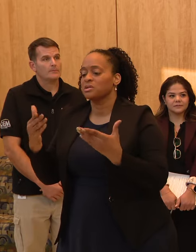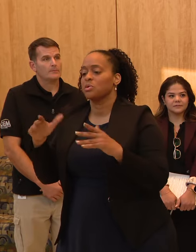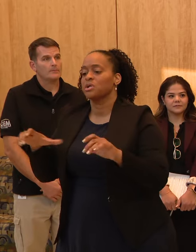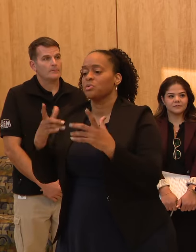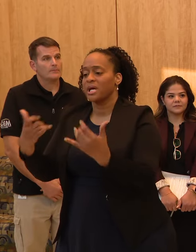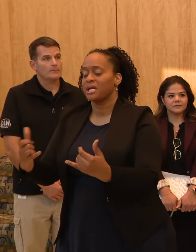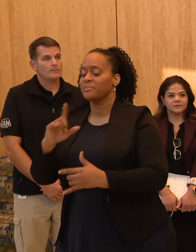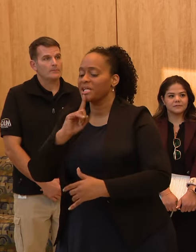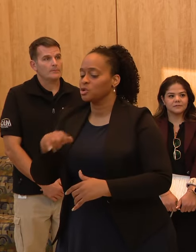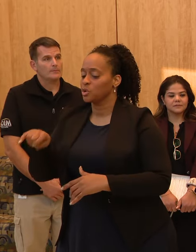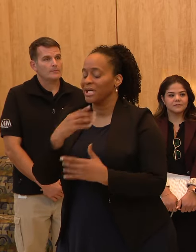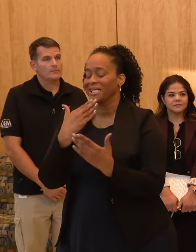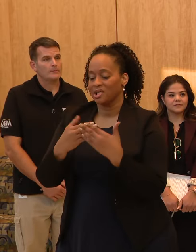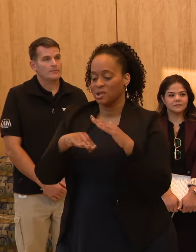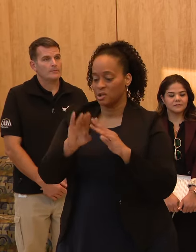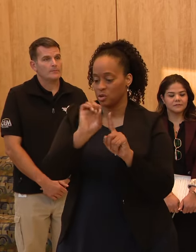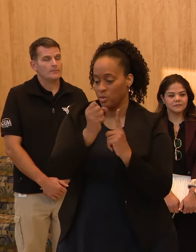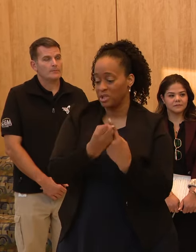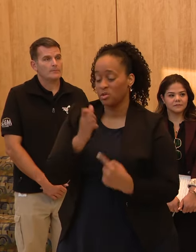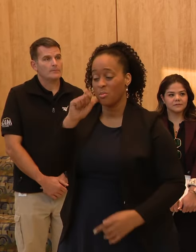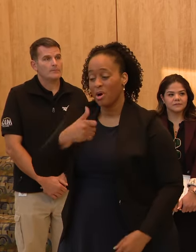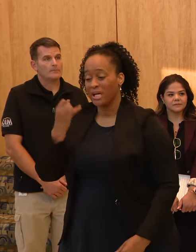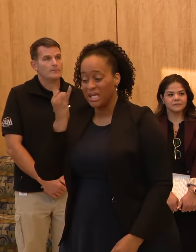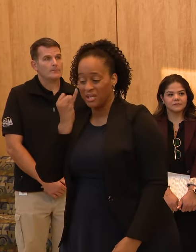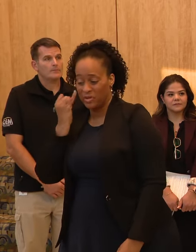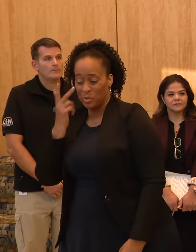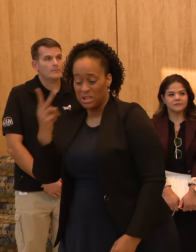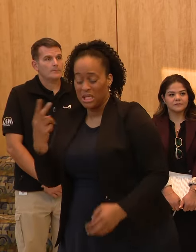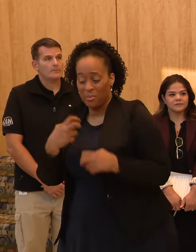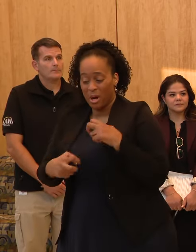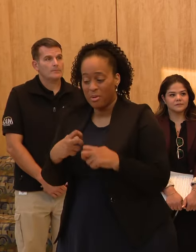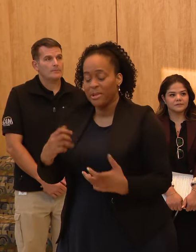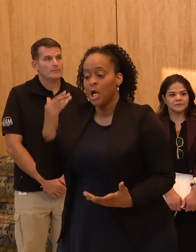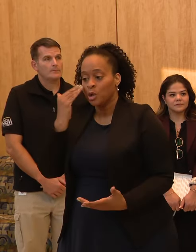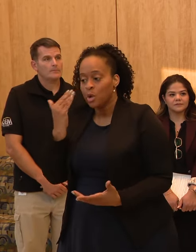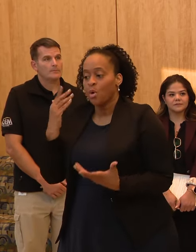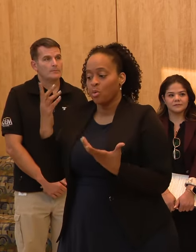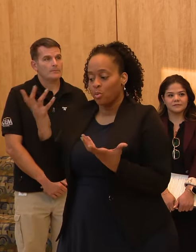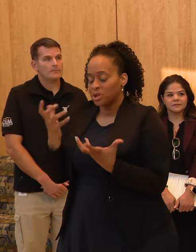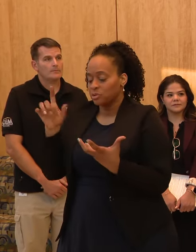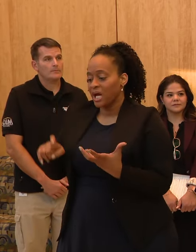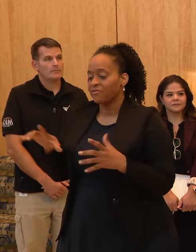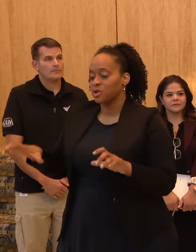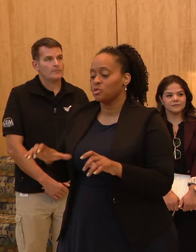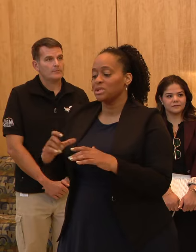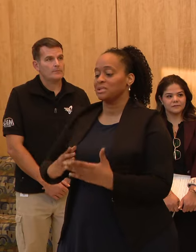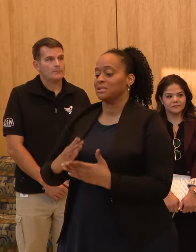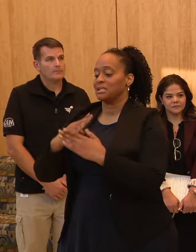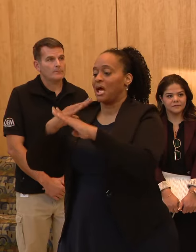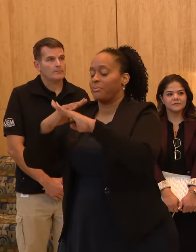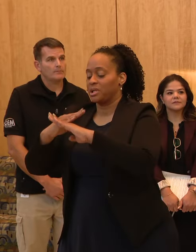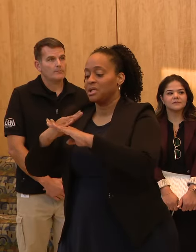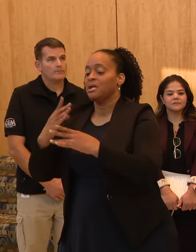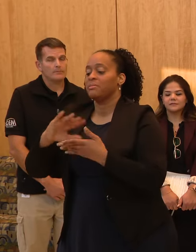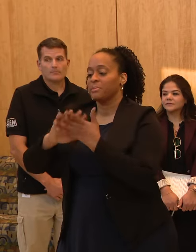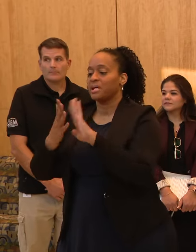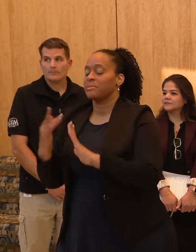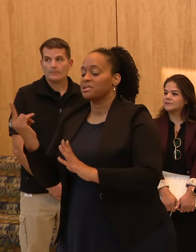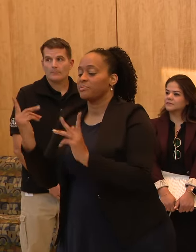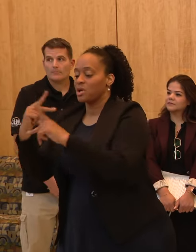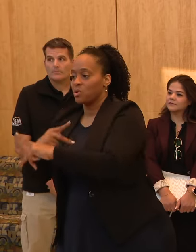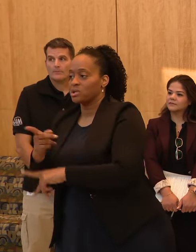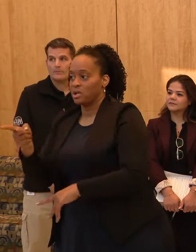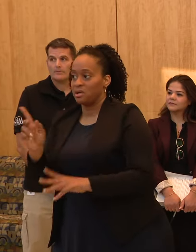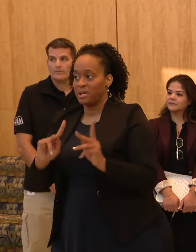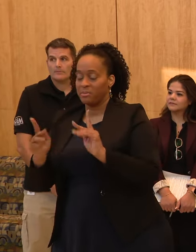you're in good shape. And tomorrow, if you see something, know what you've got to do to stop it from becoming something worse. Should people let